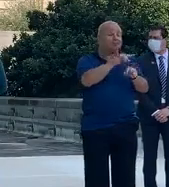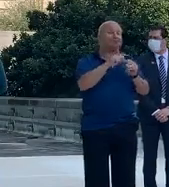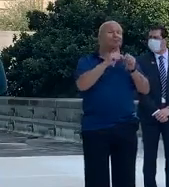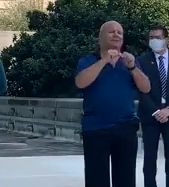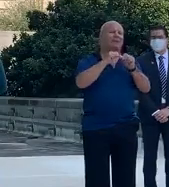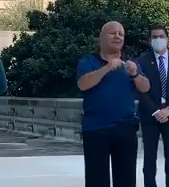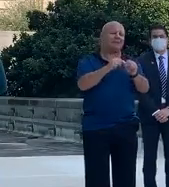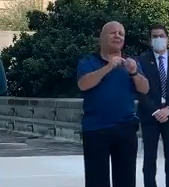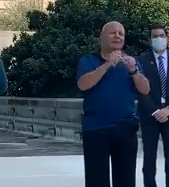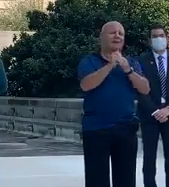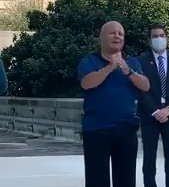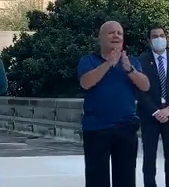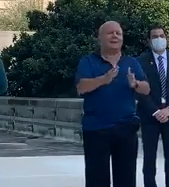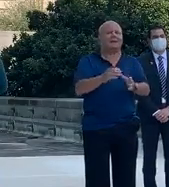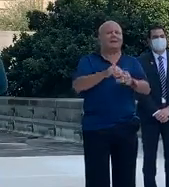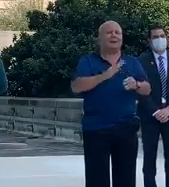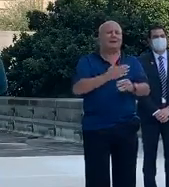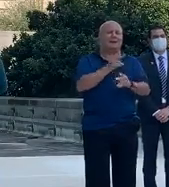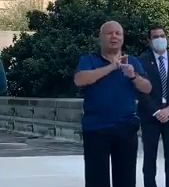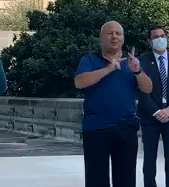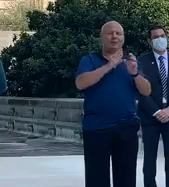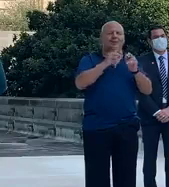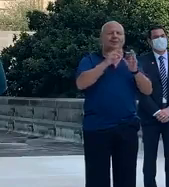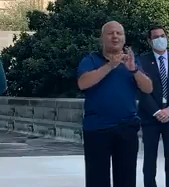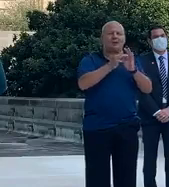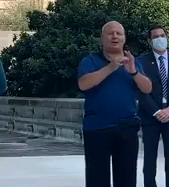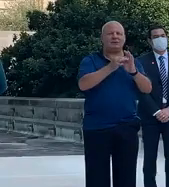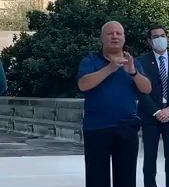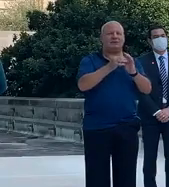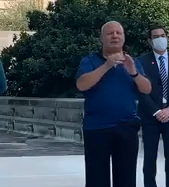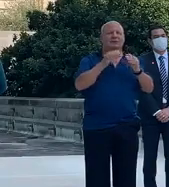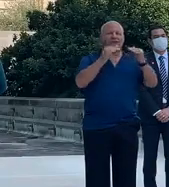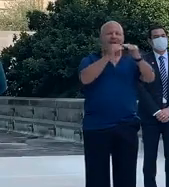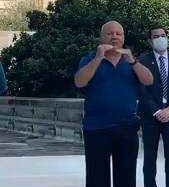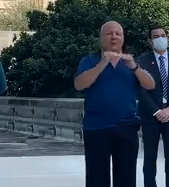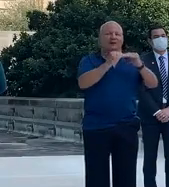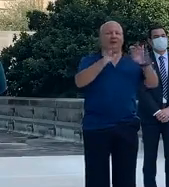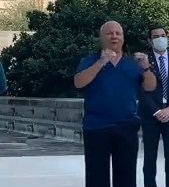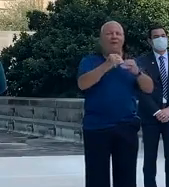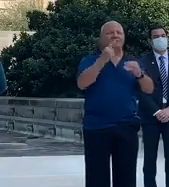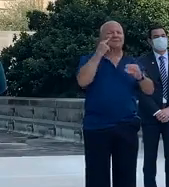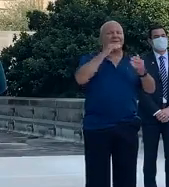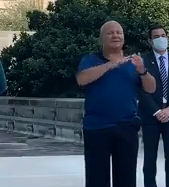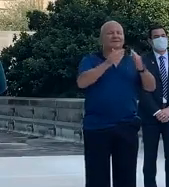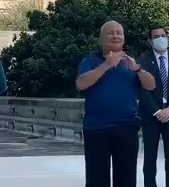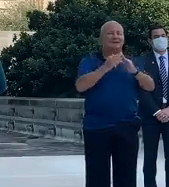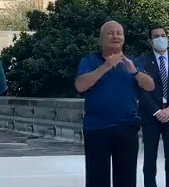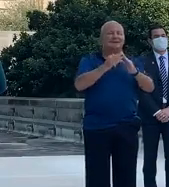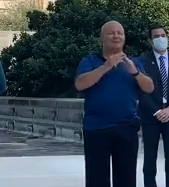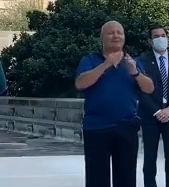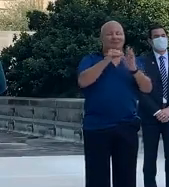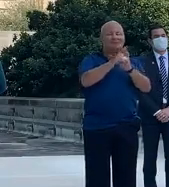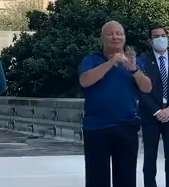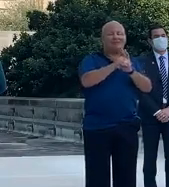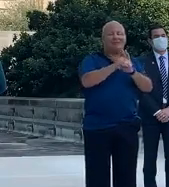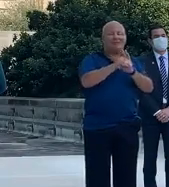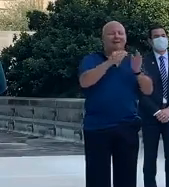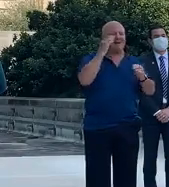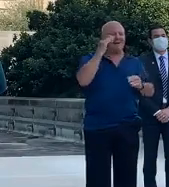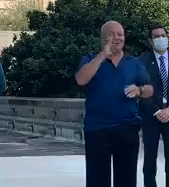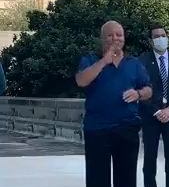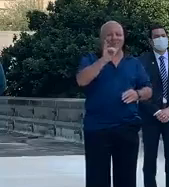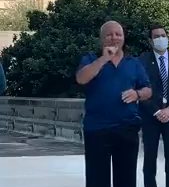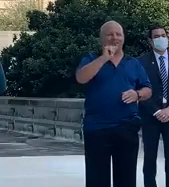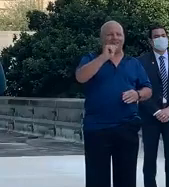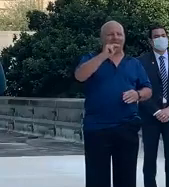Human Relations and Equity Office for the City of New Orleans, and thank you. And I know Bianca is a part of the festivities